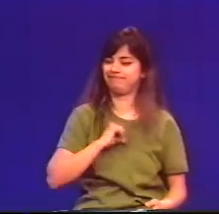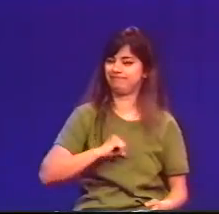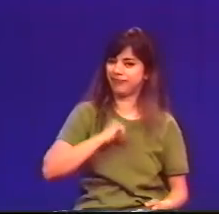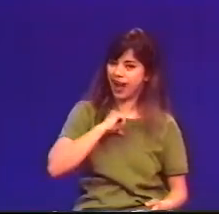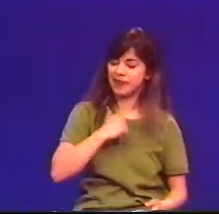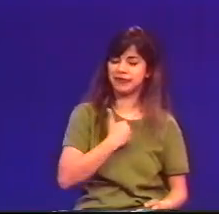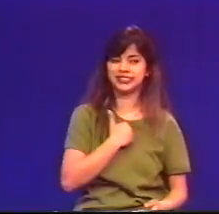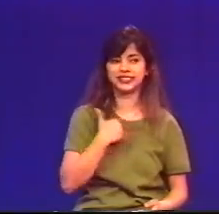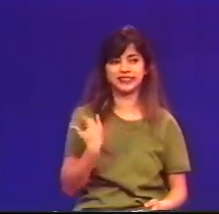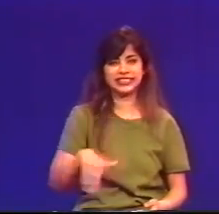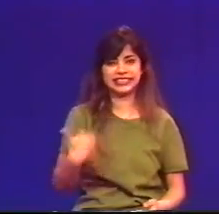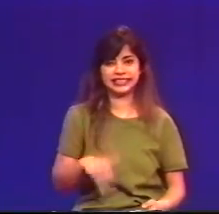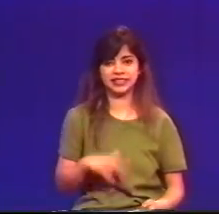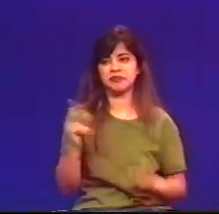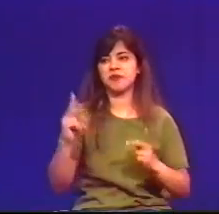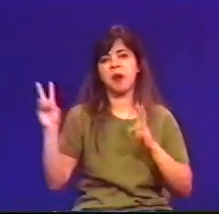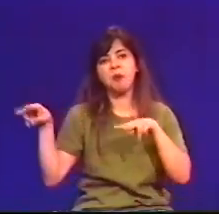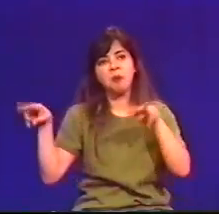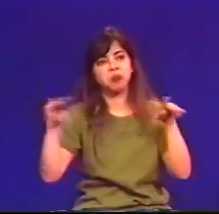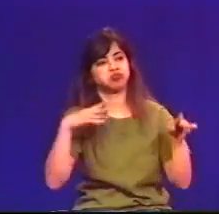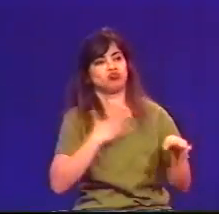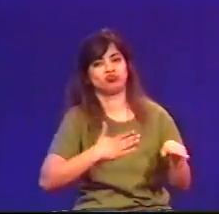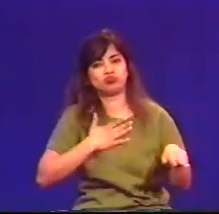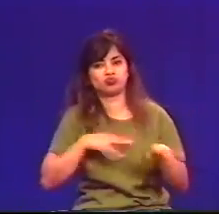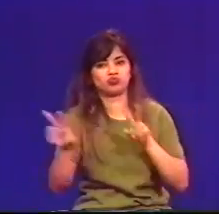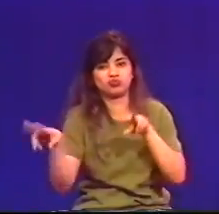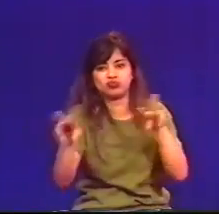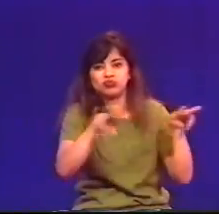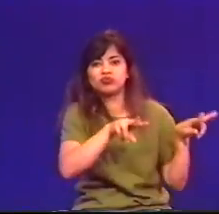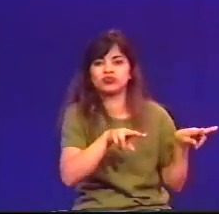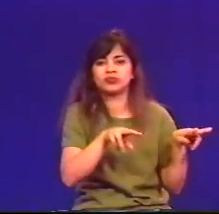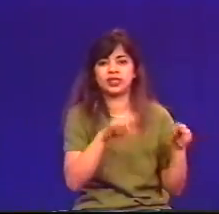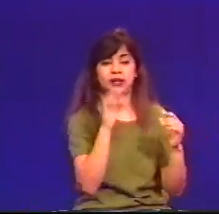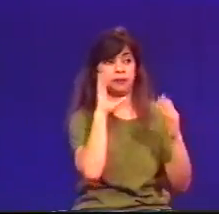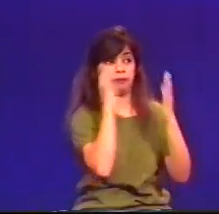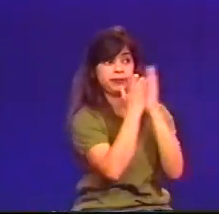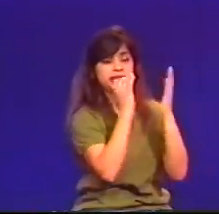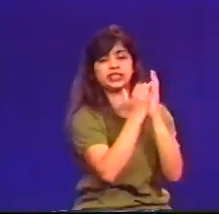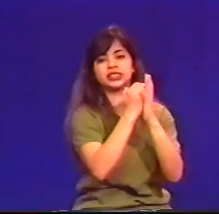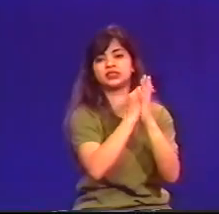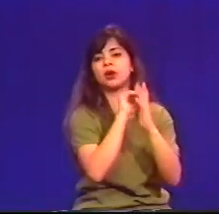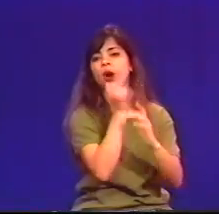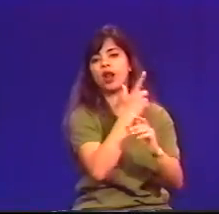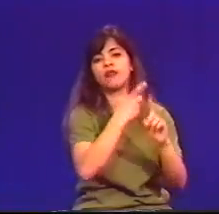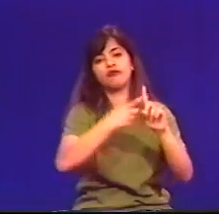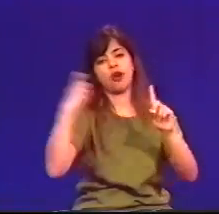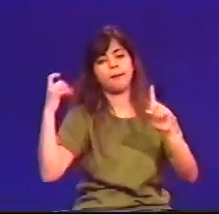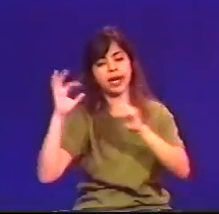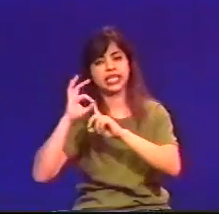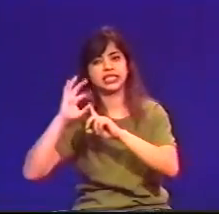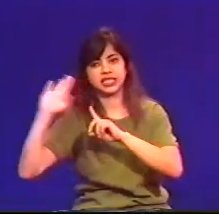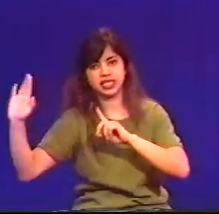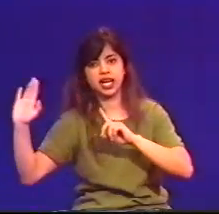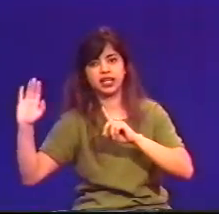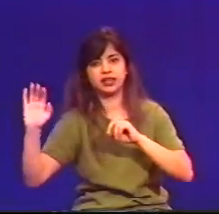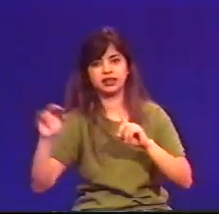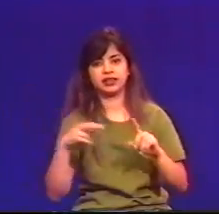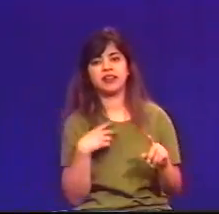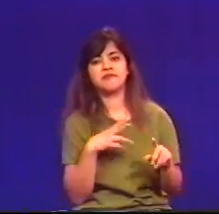show. That was really a proud moment for me, because for a long time I've wanted to be able to display my work in a show here. So